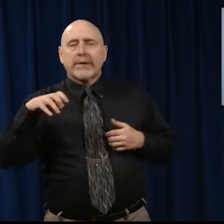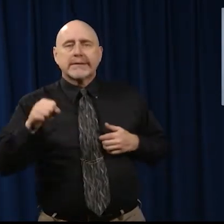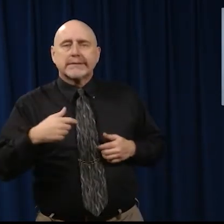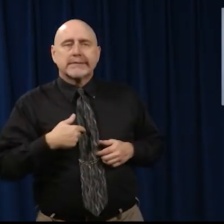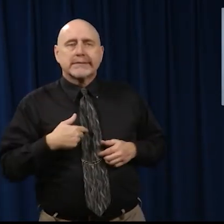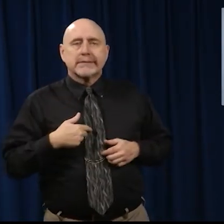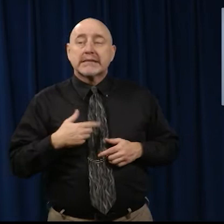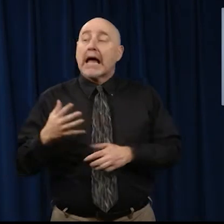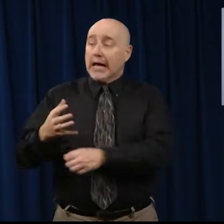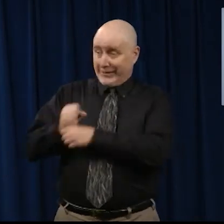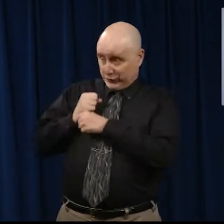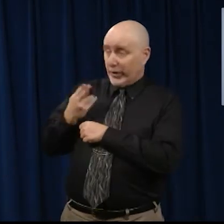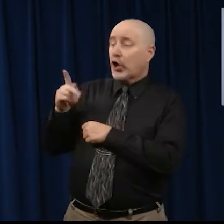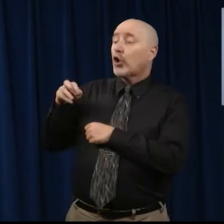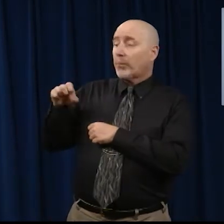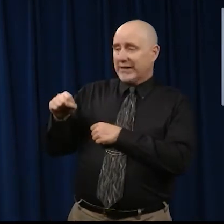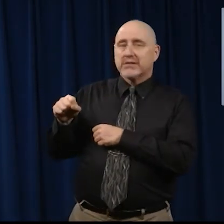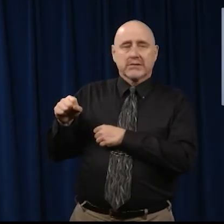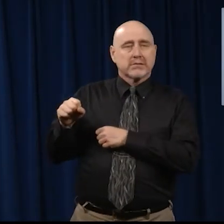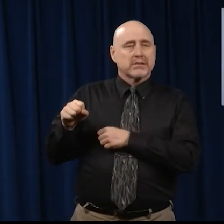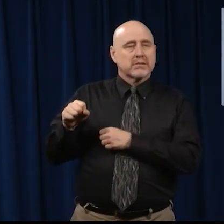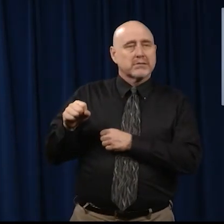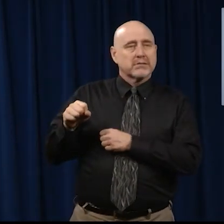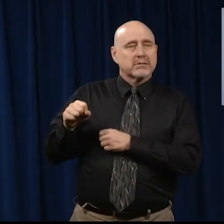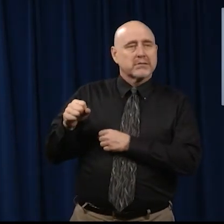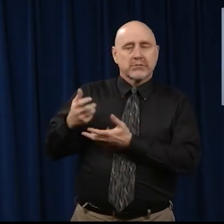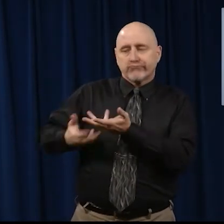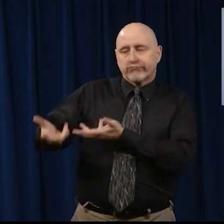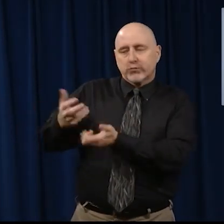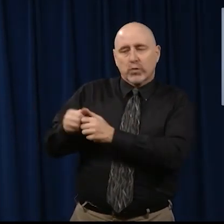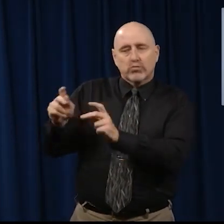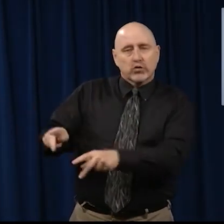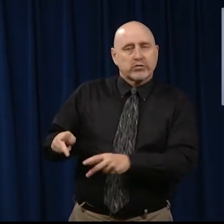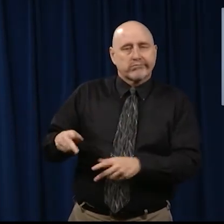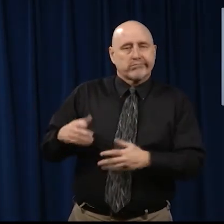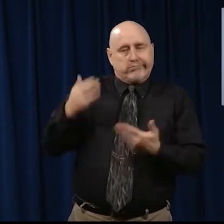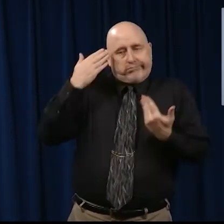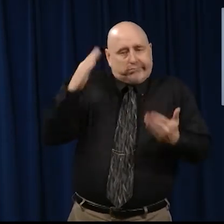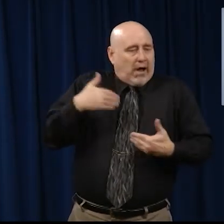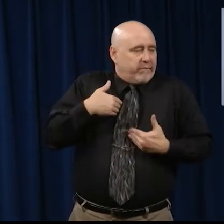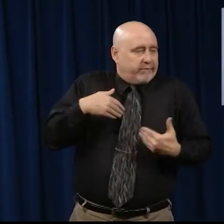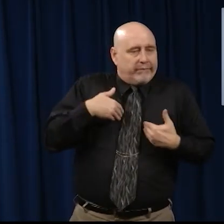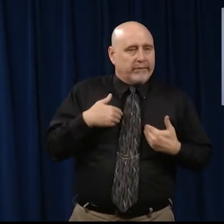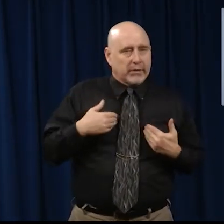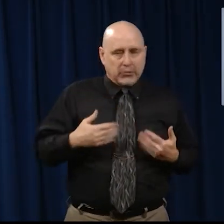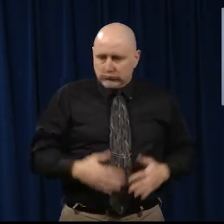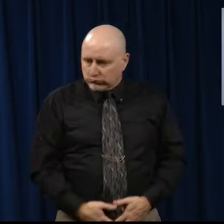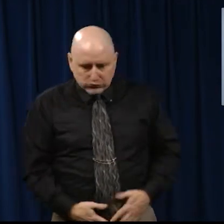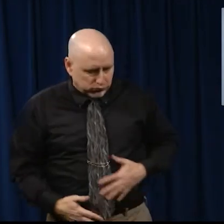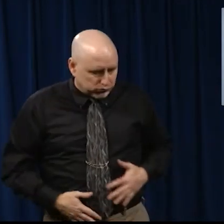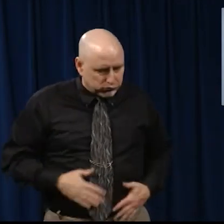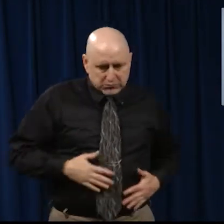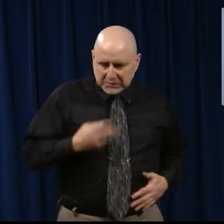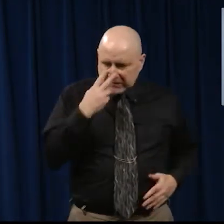have herpes. You might contract herpes because you had an encounter with someone. You don't know that you have it. You don't see any symptoms of